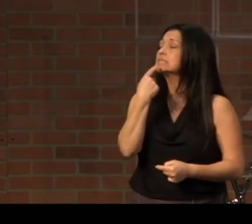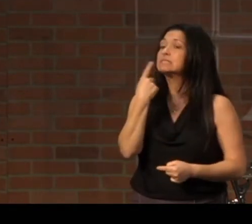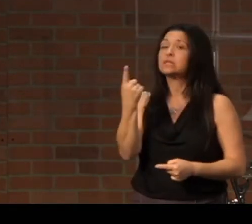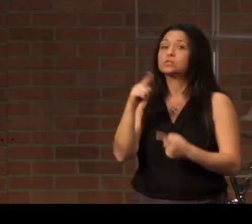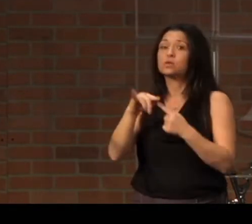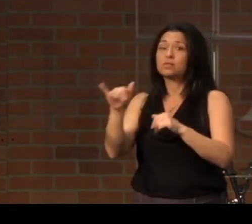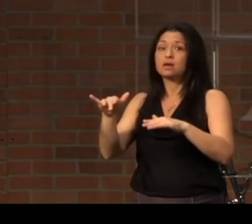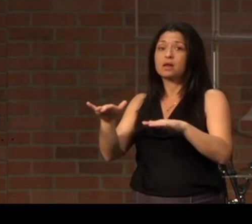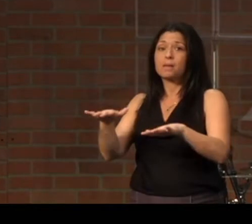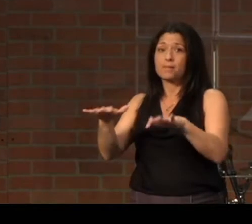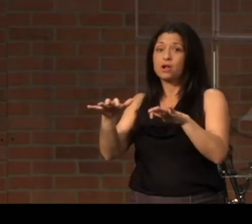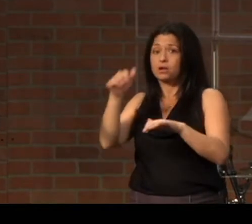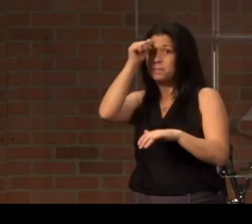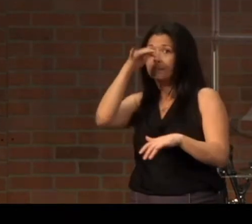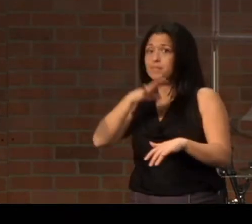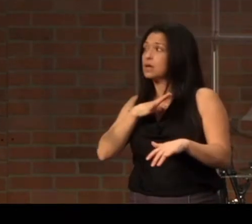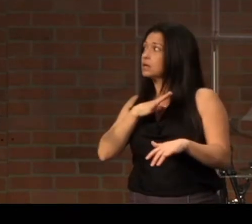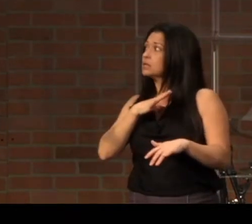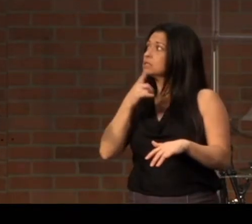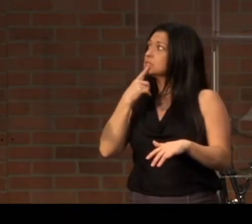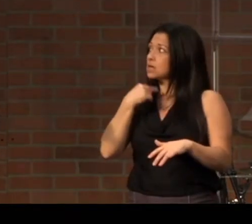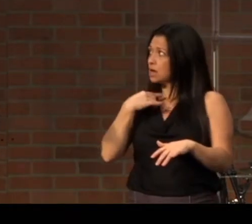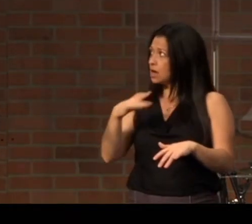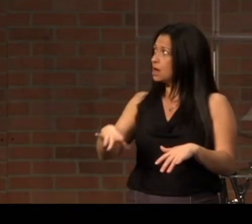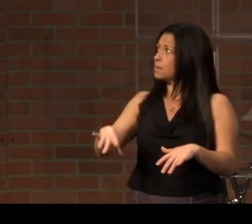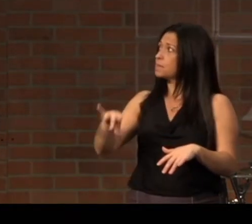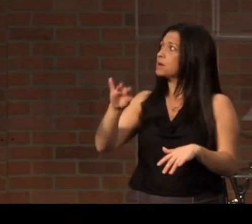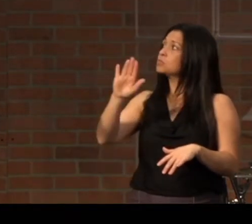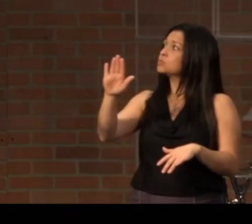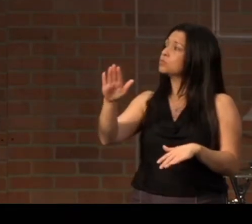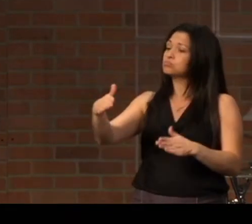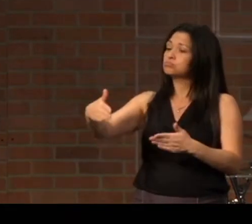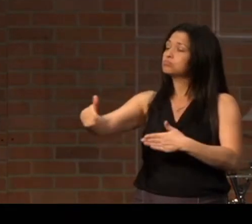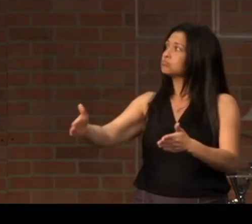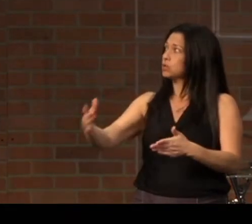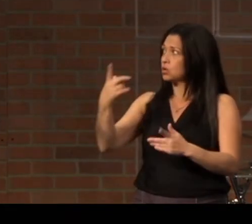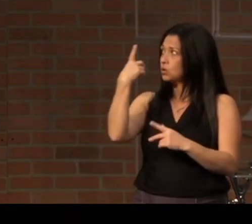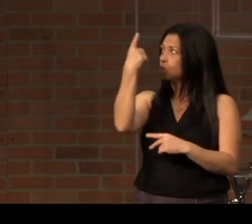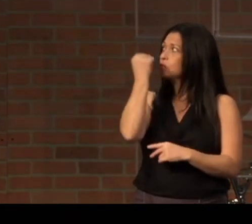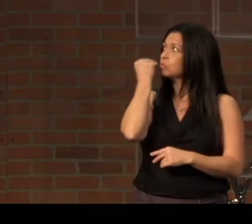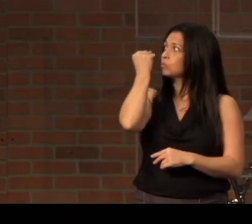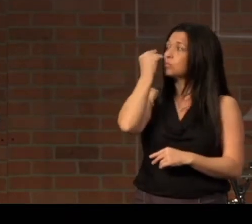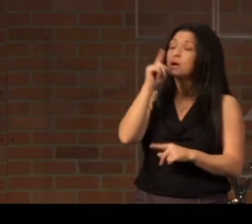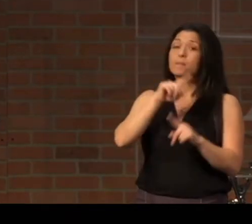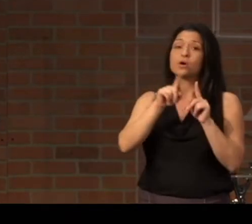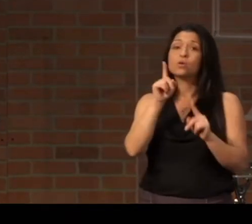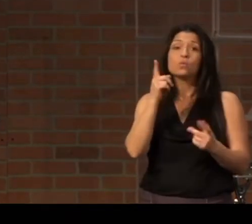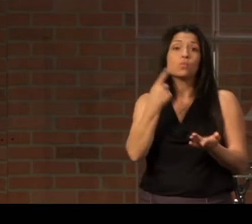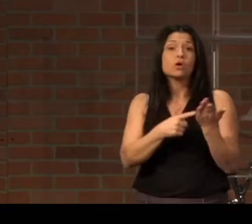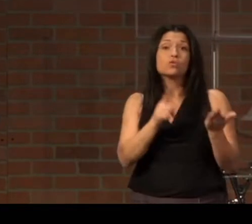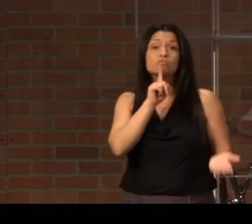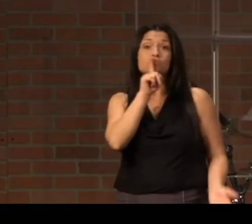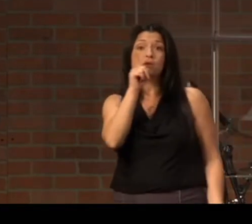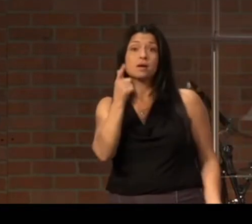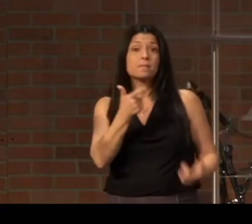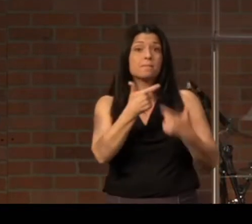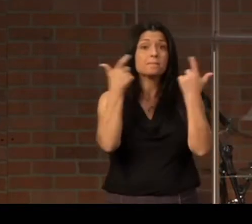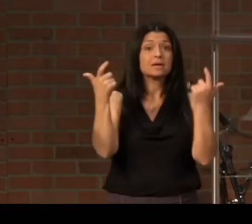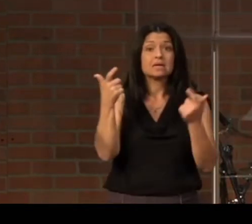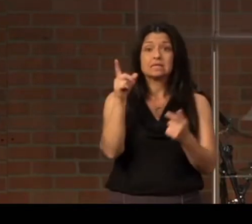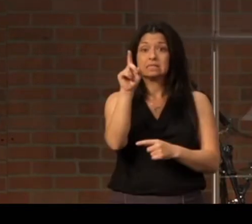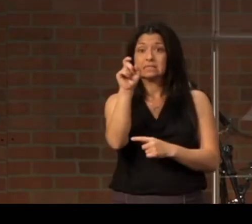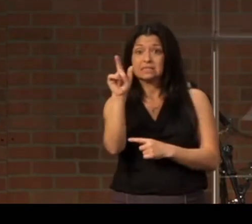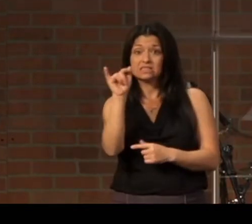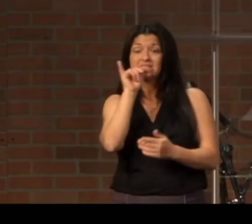next verse, he said, I say to you, pick up your pallet and go home. The really big deal was this man was